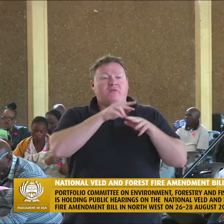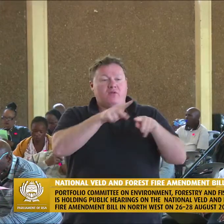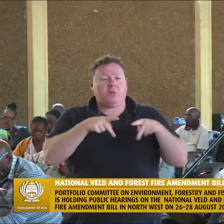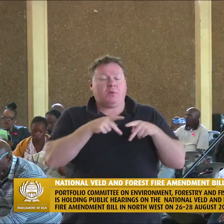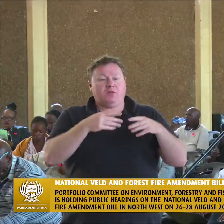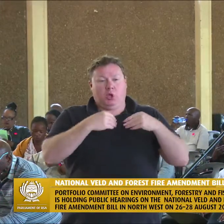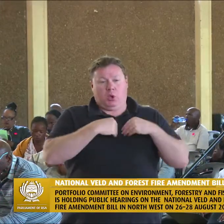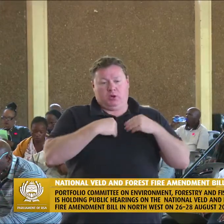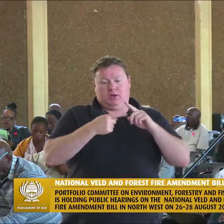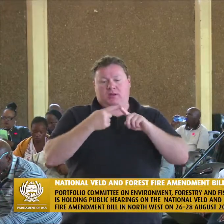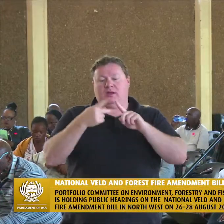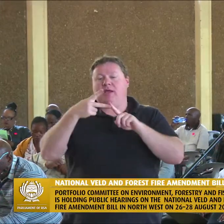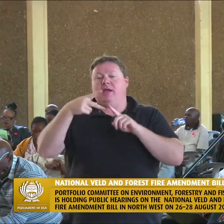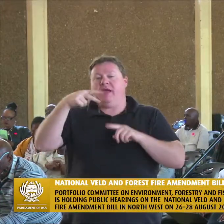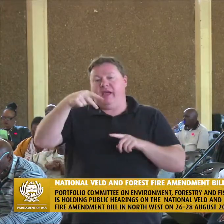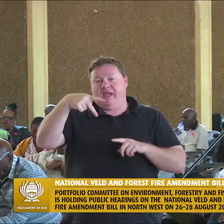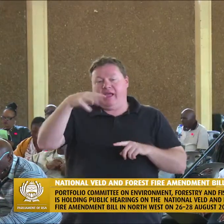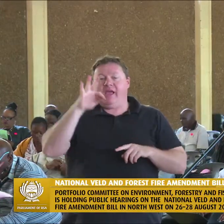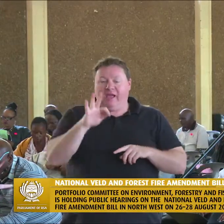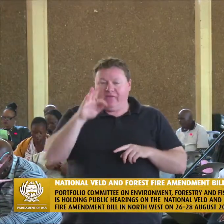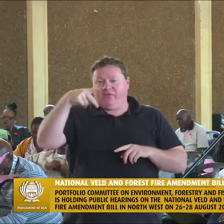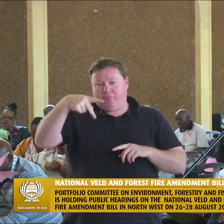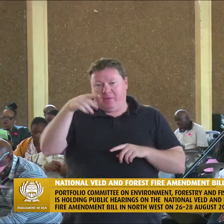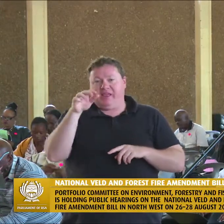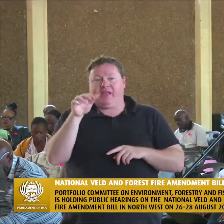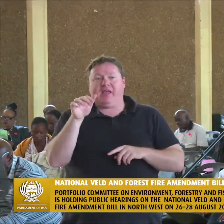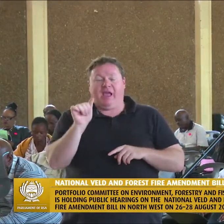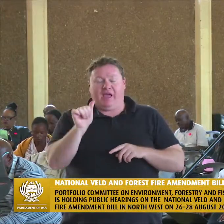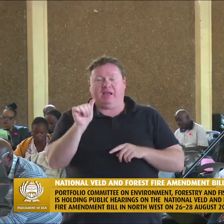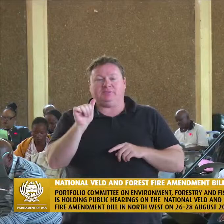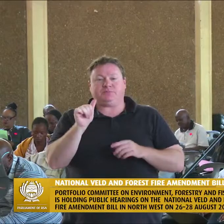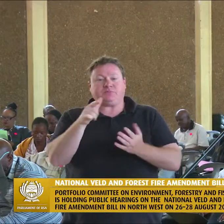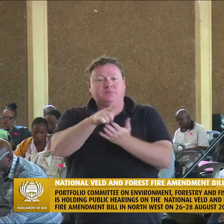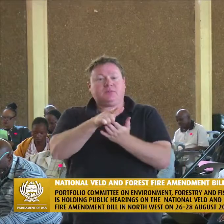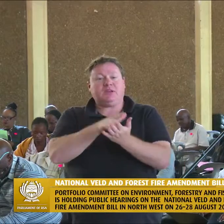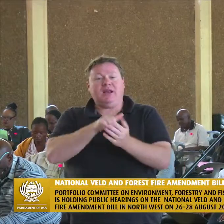covered when they're out mafia i know